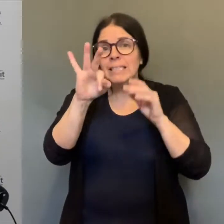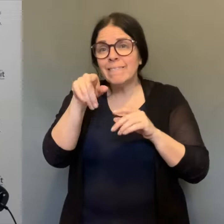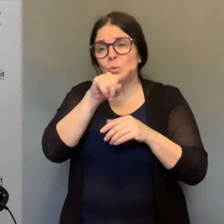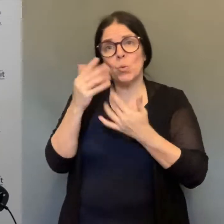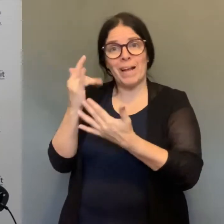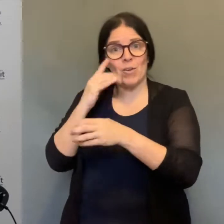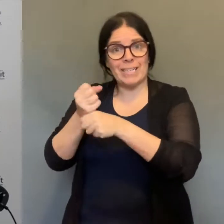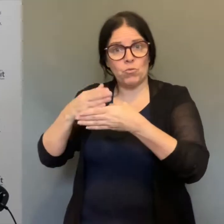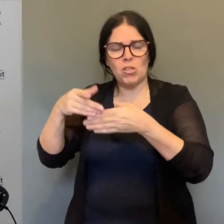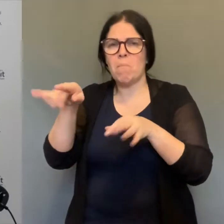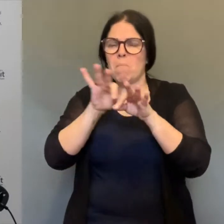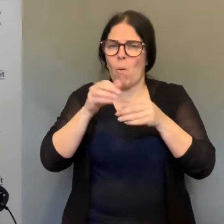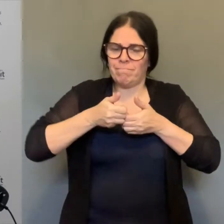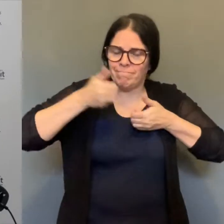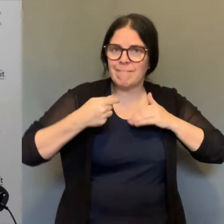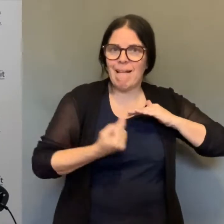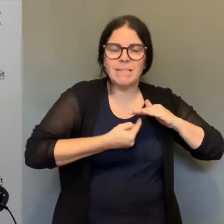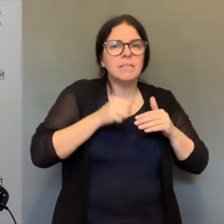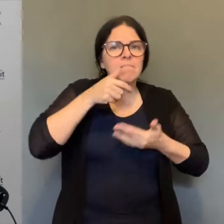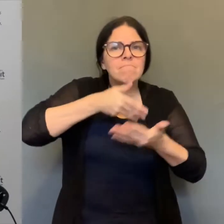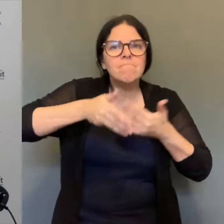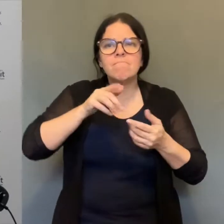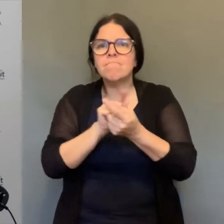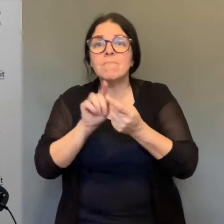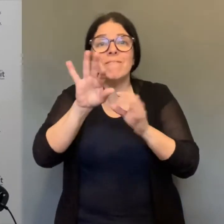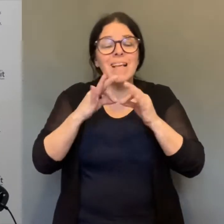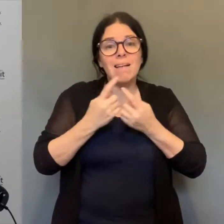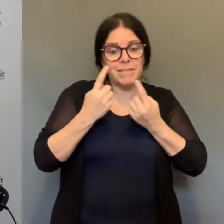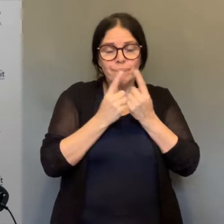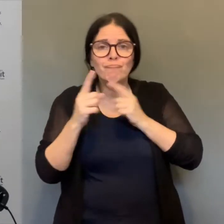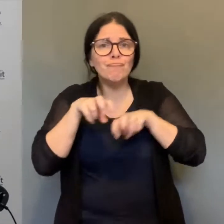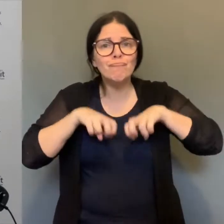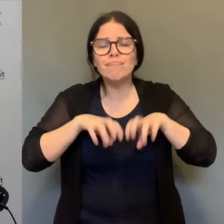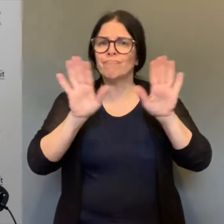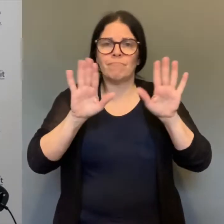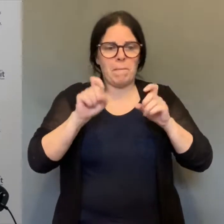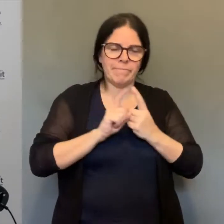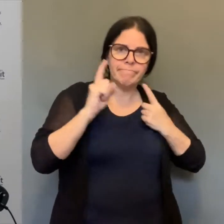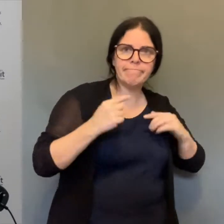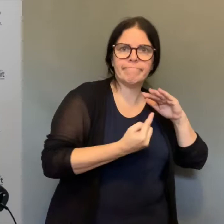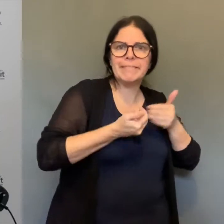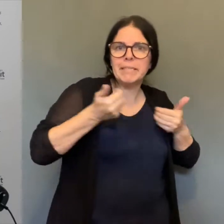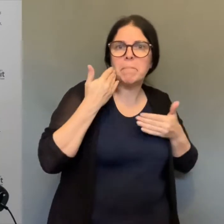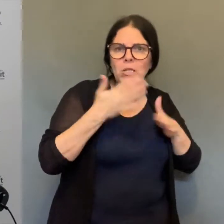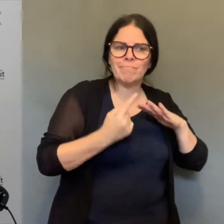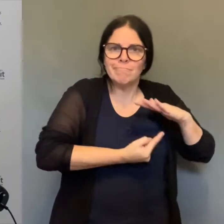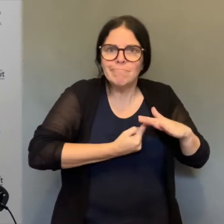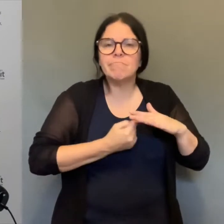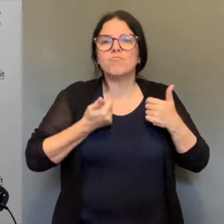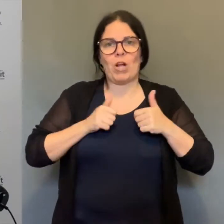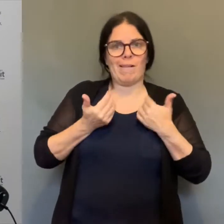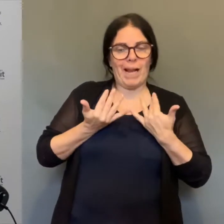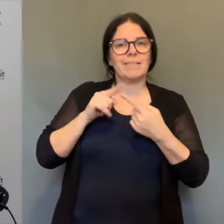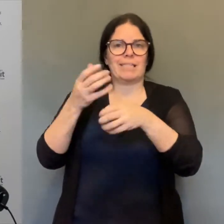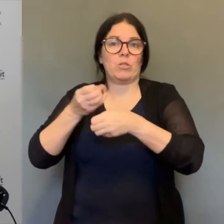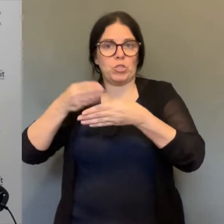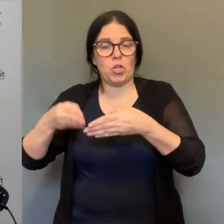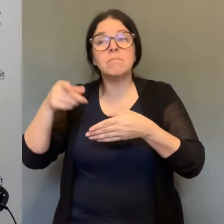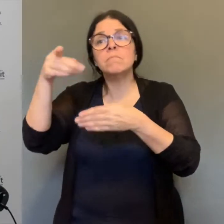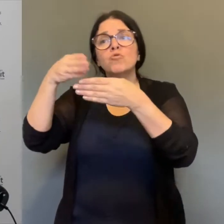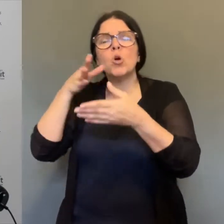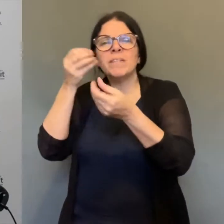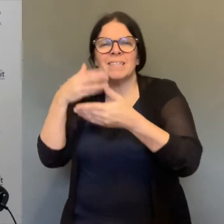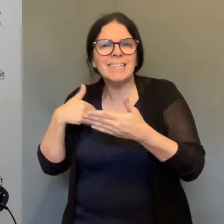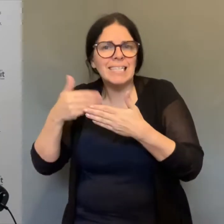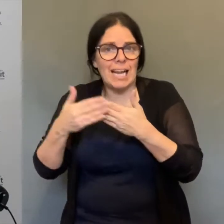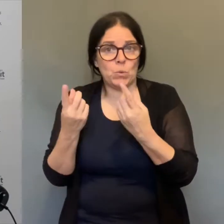4 days. Once you have received your results, you will be given instructions as to next steps. Please remember that while you are awaiting